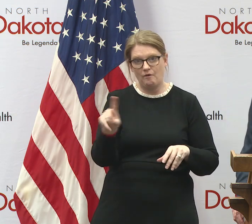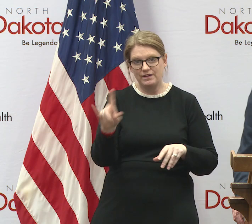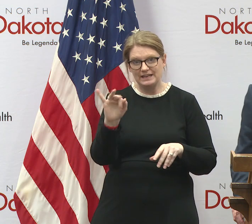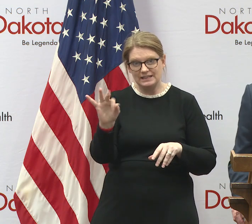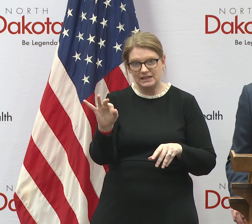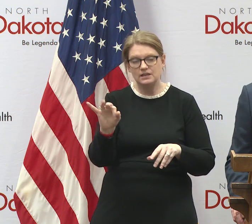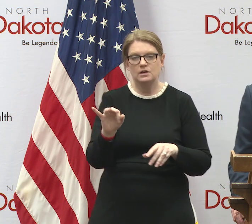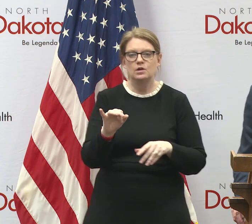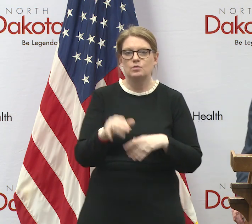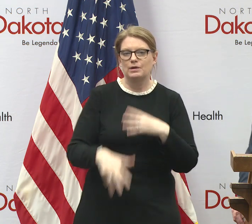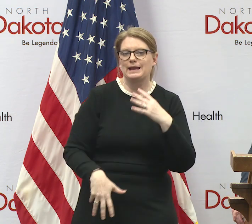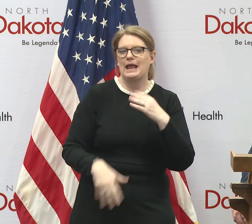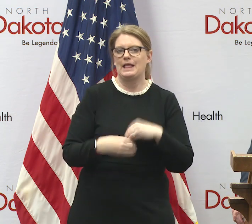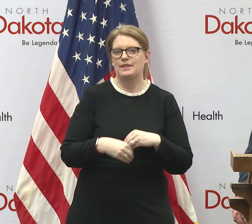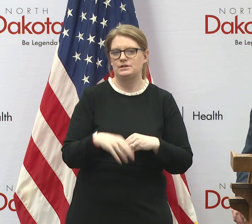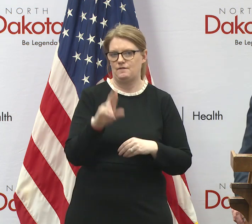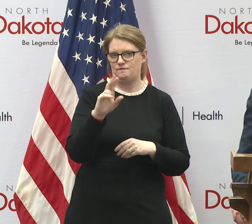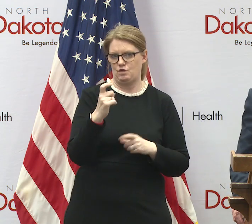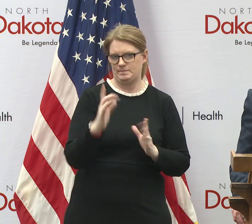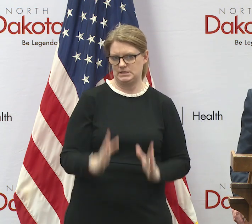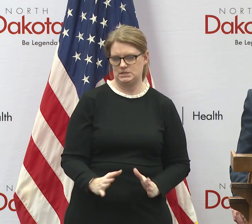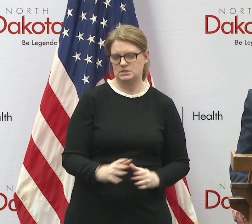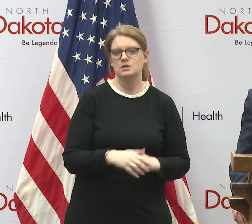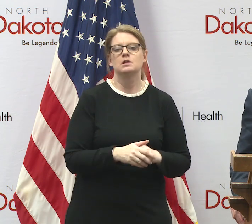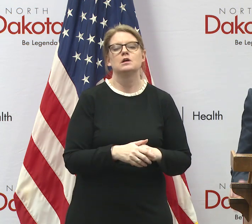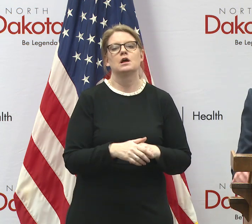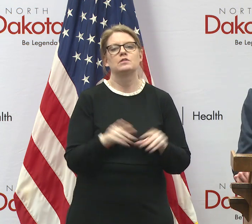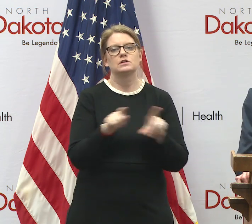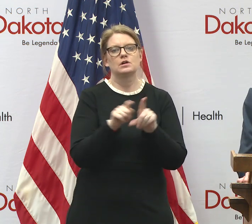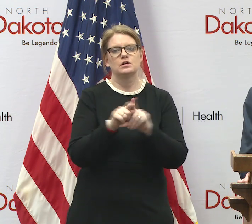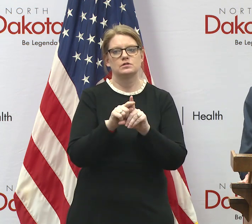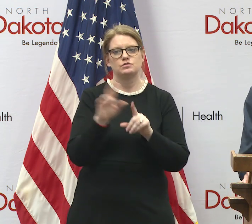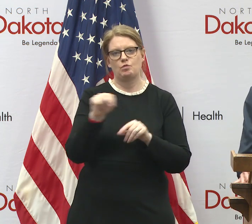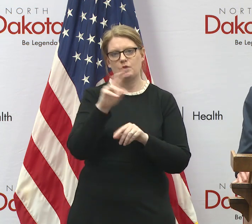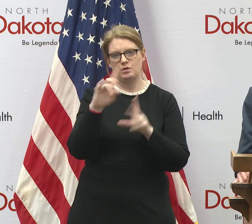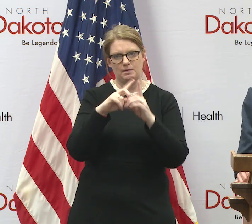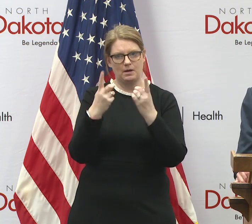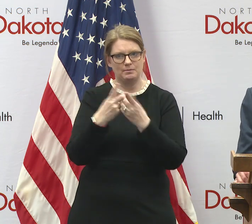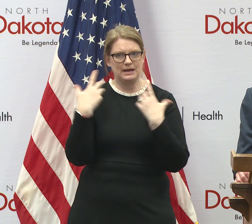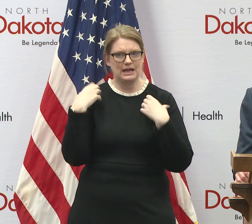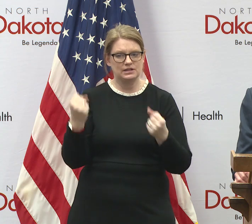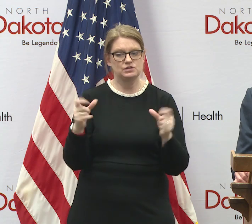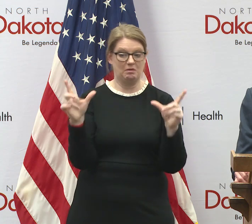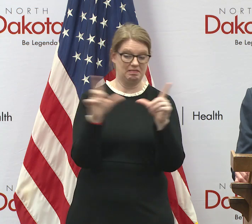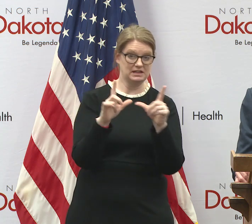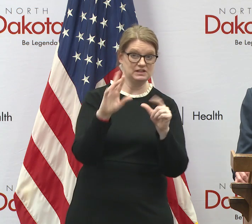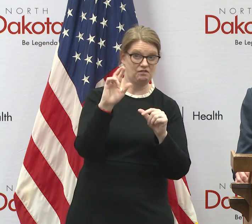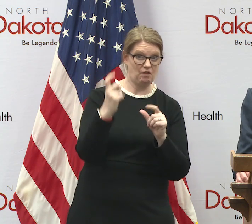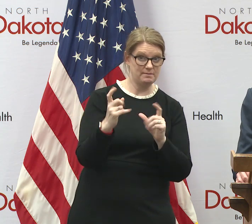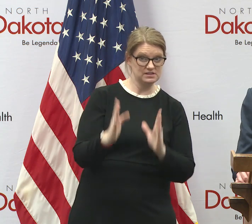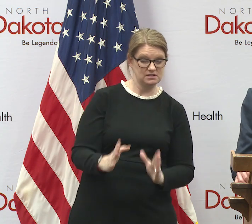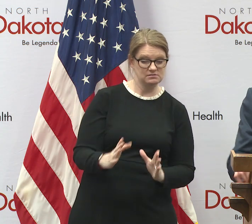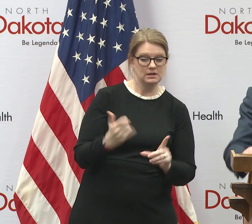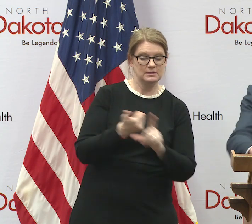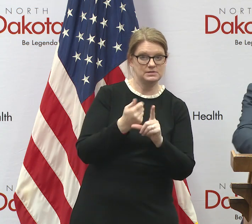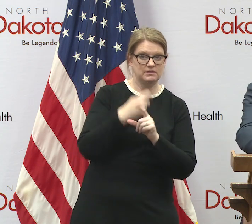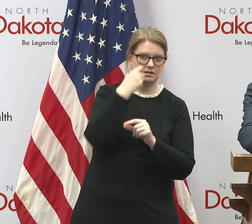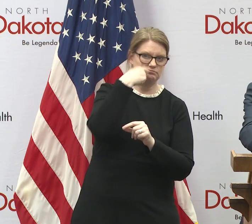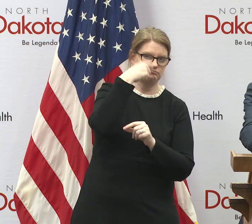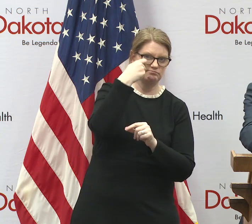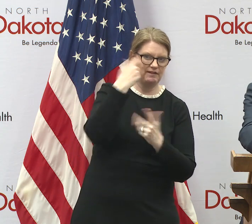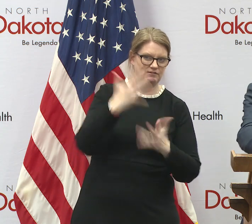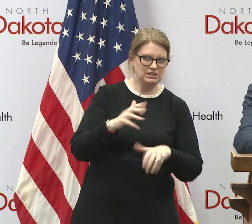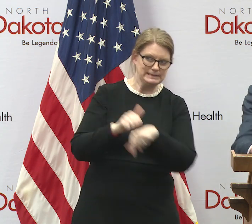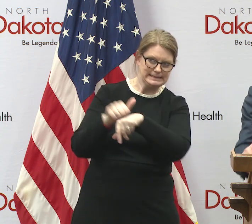you could potentially get tested, and that's in collaboration with the North Dakota Department of Health. So a licensed pharmacist could do the swab and send it in. Gives